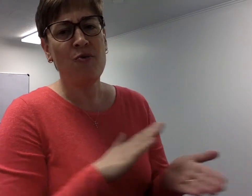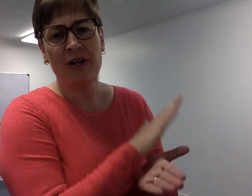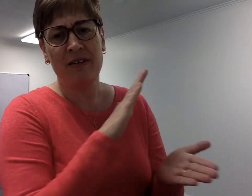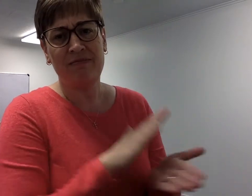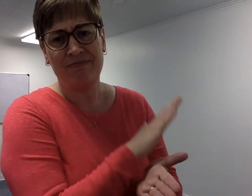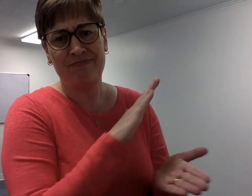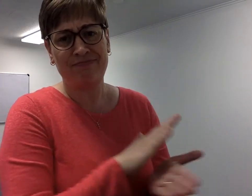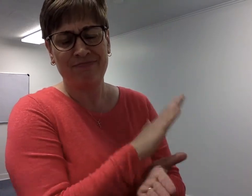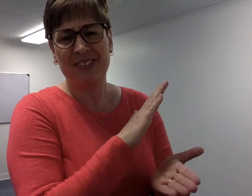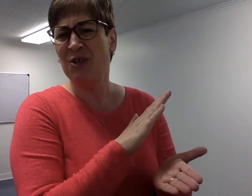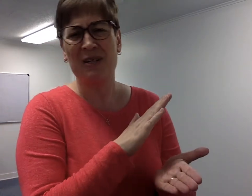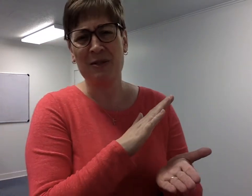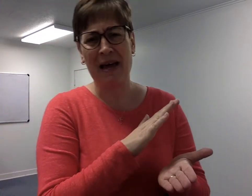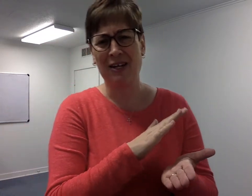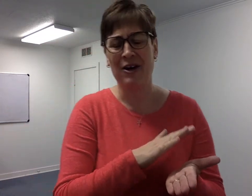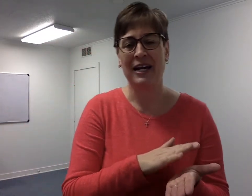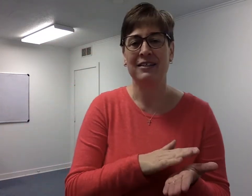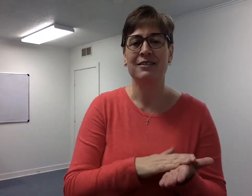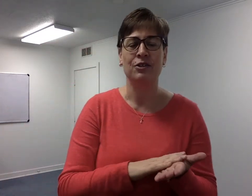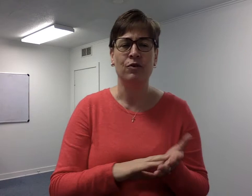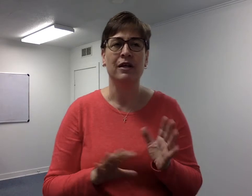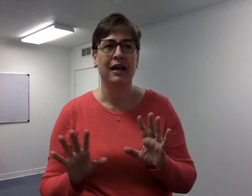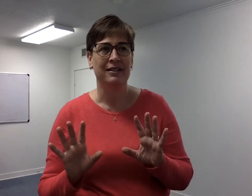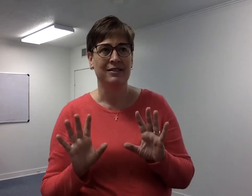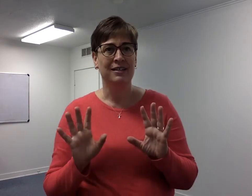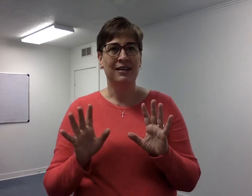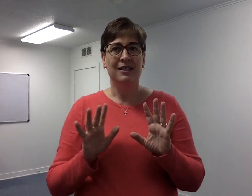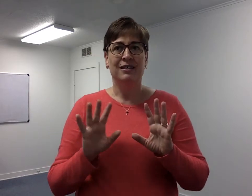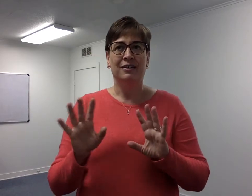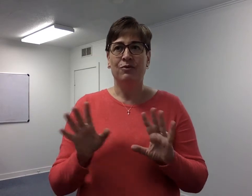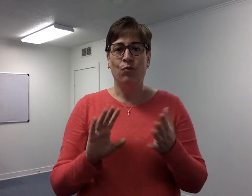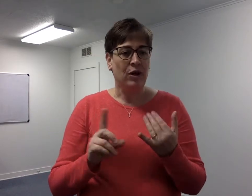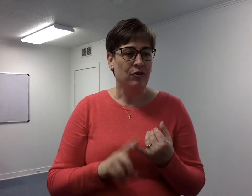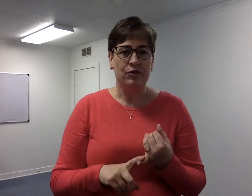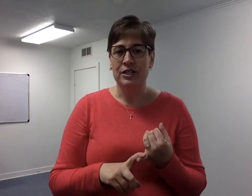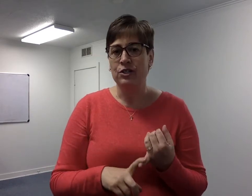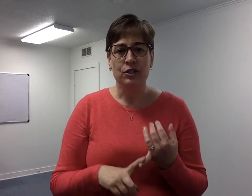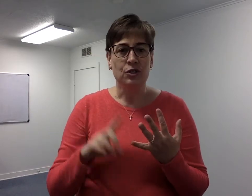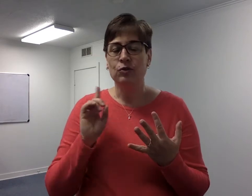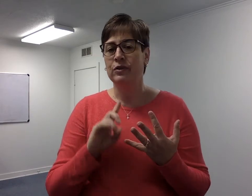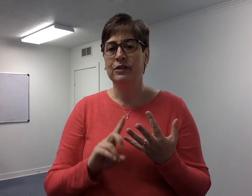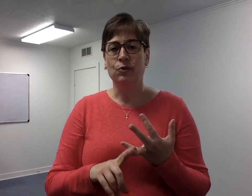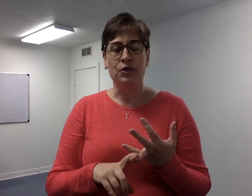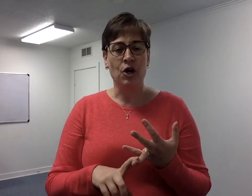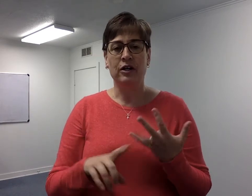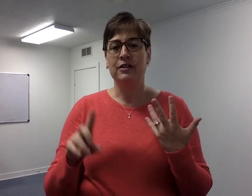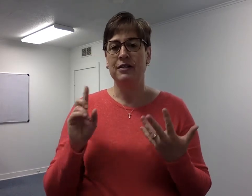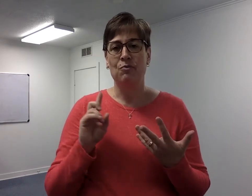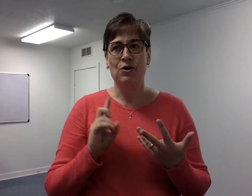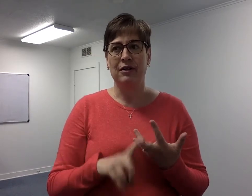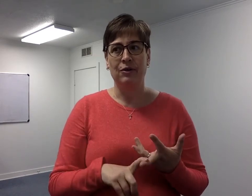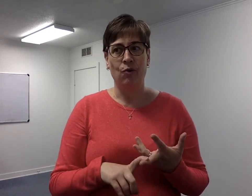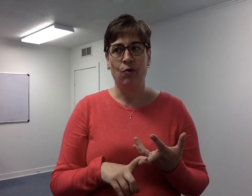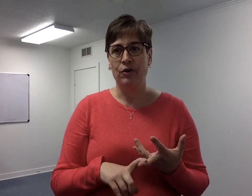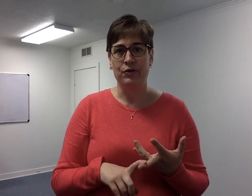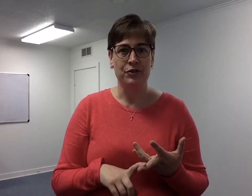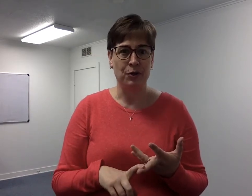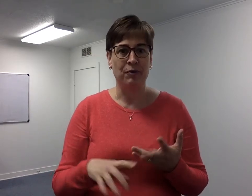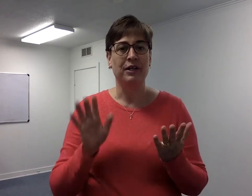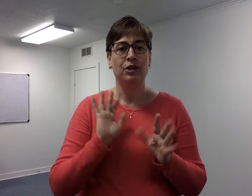want to smack your hands. Whether you're teaching children or talking to someone or you're interpreting, you